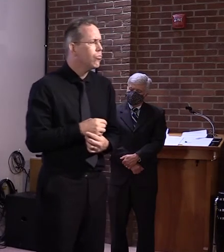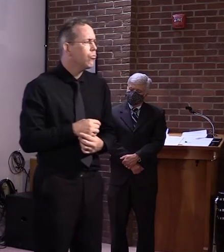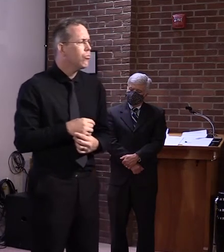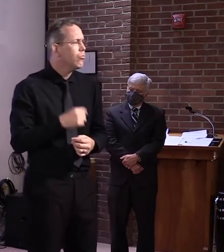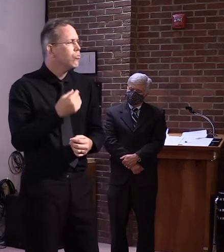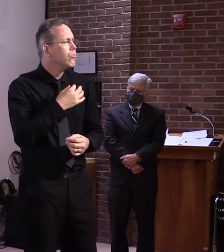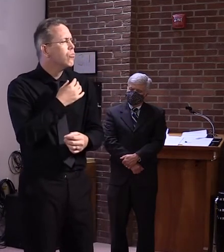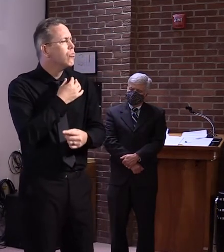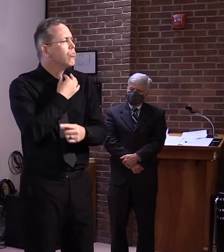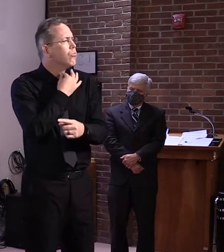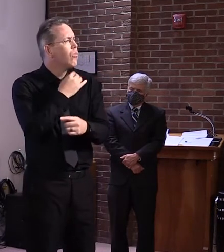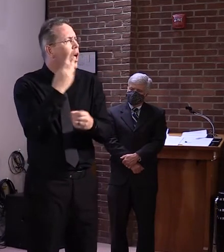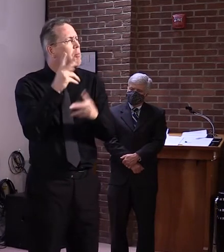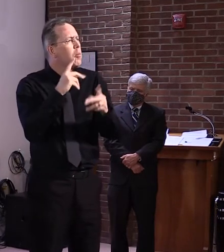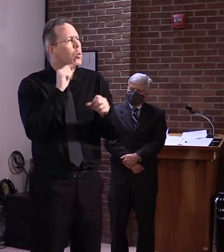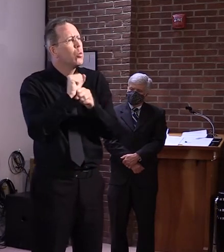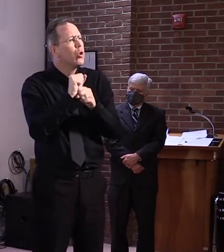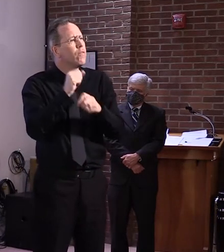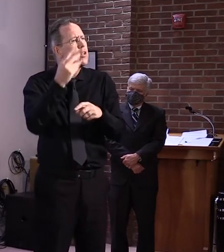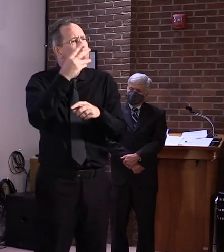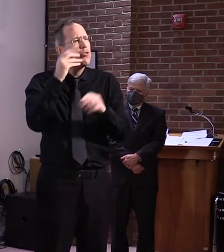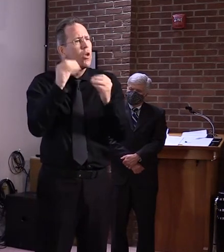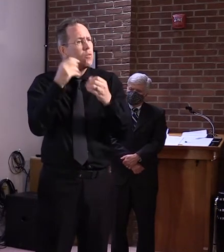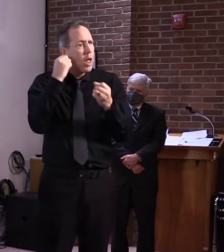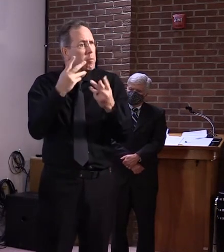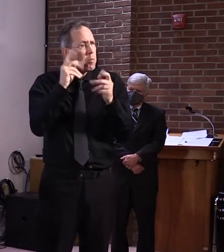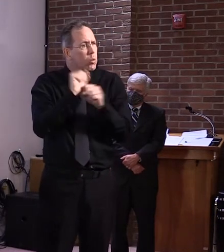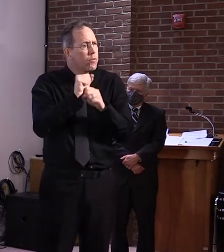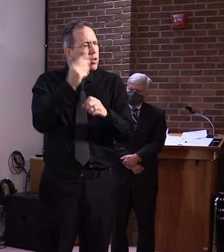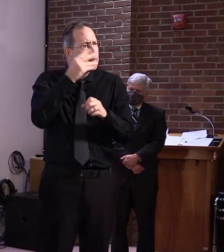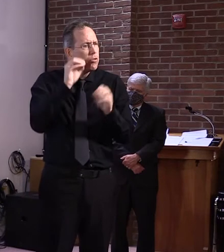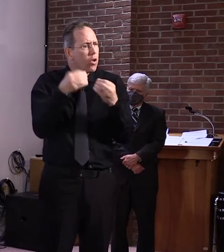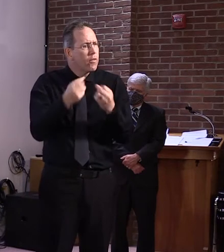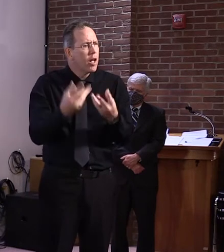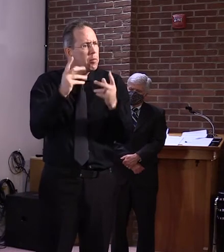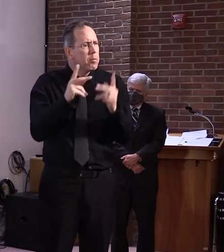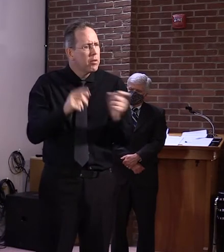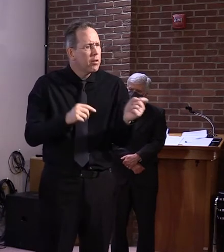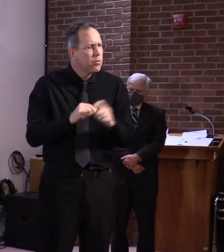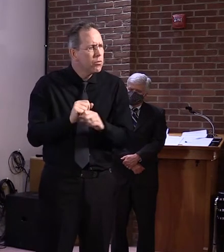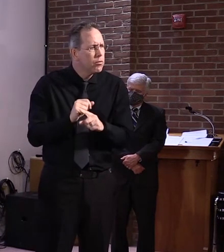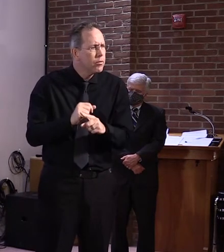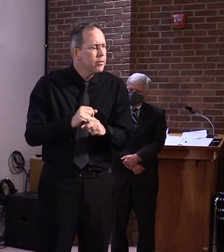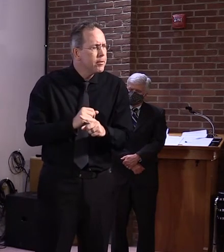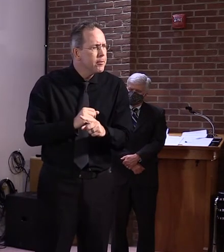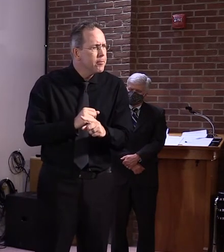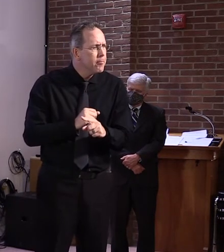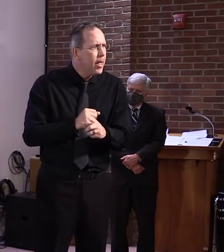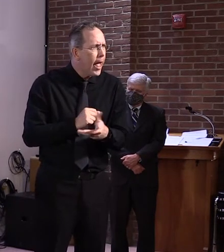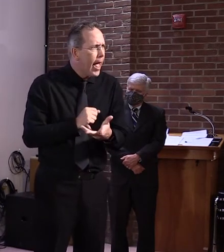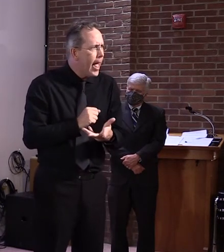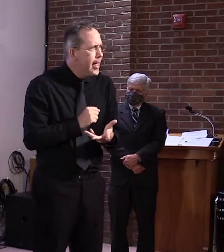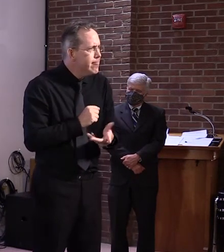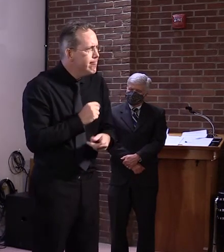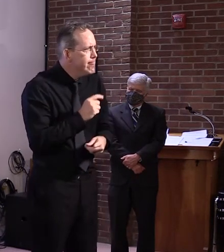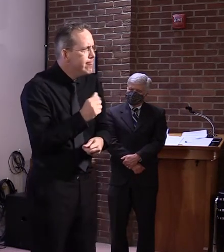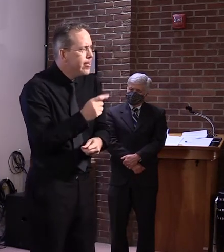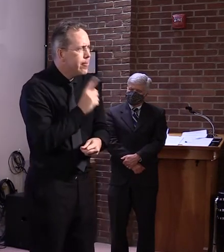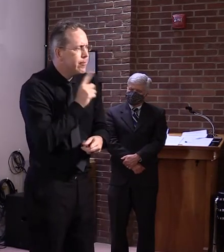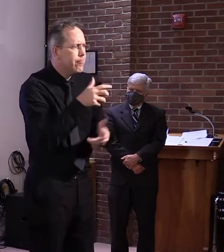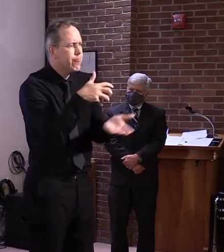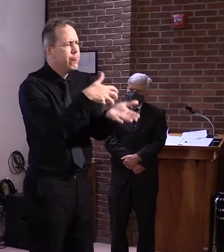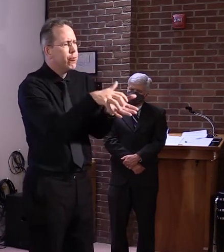I would have to pull that number. I believe, just pulling it off the top of my head, it includes both federal workers